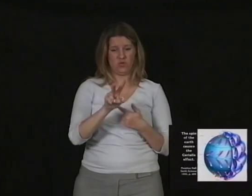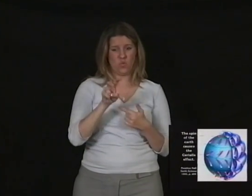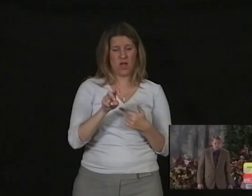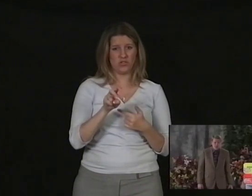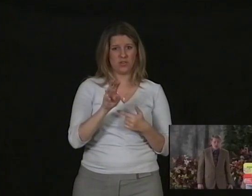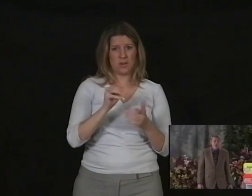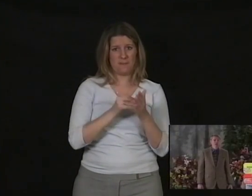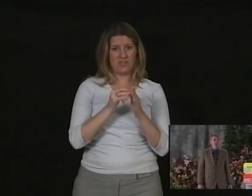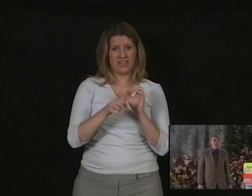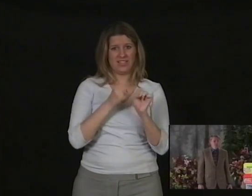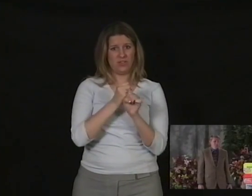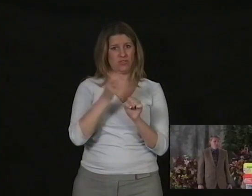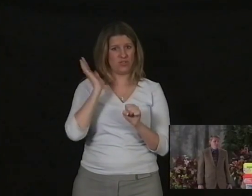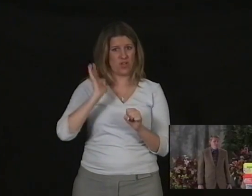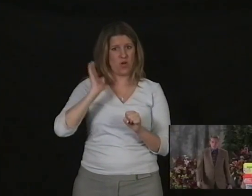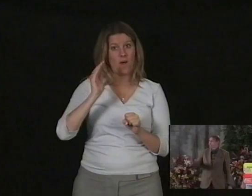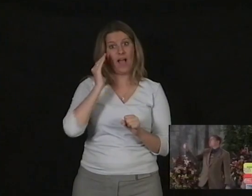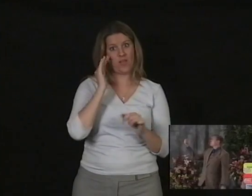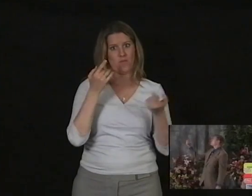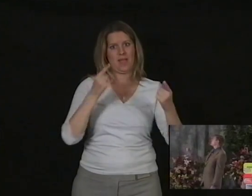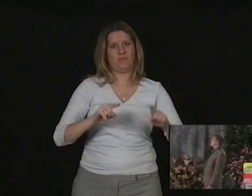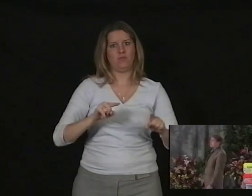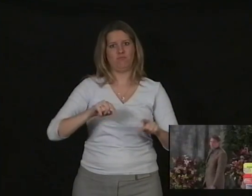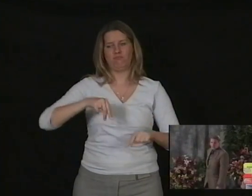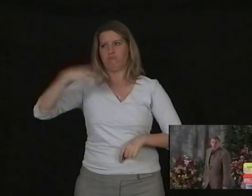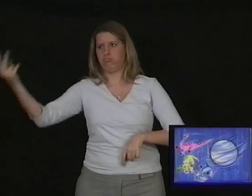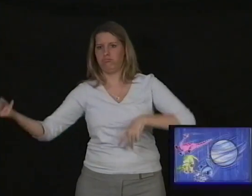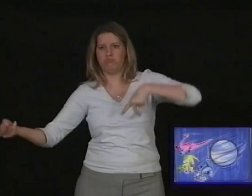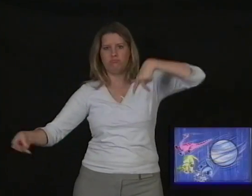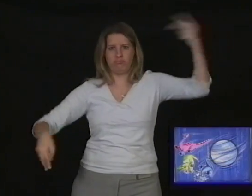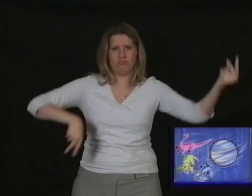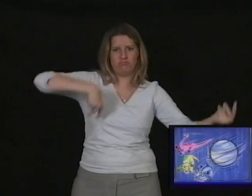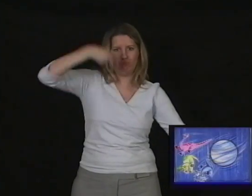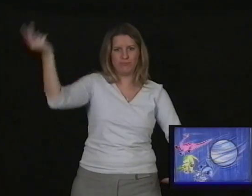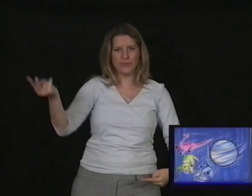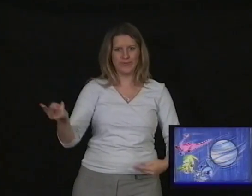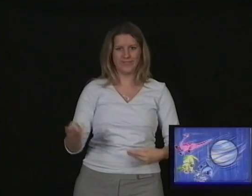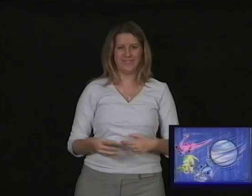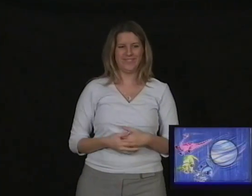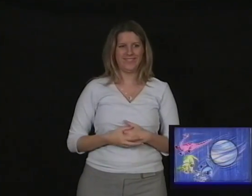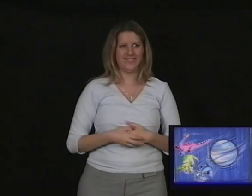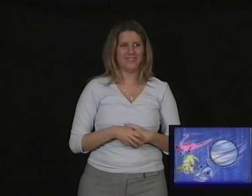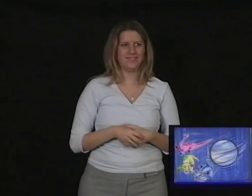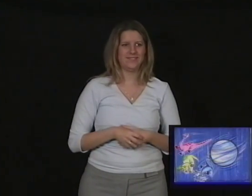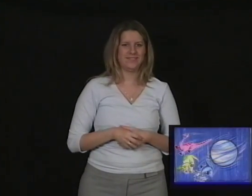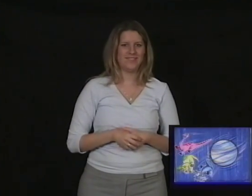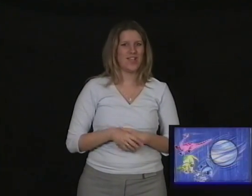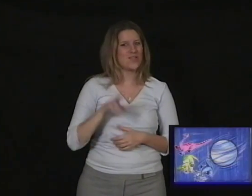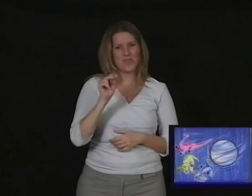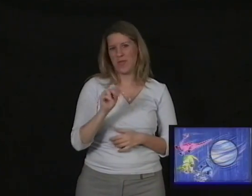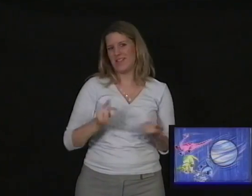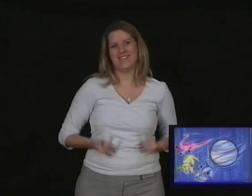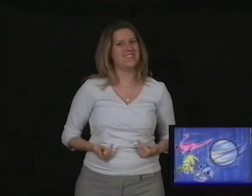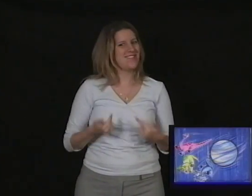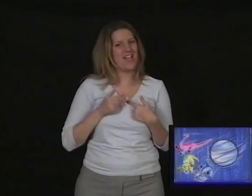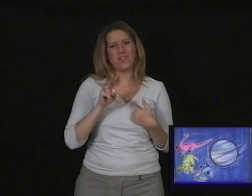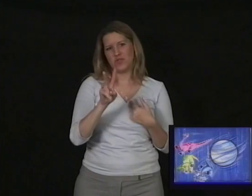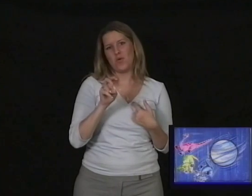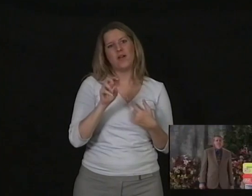ago? Oh, I know what happened to them. They got blown off. No, they did not live 200 million years